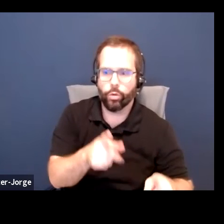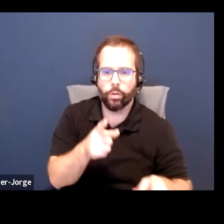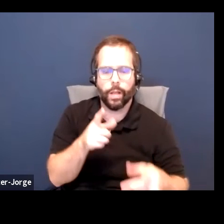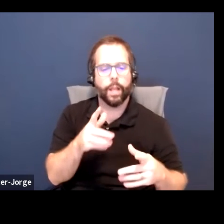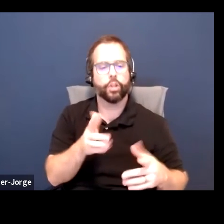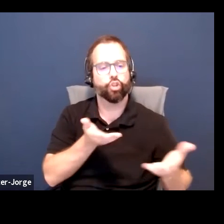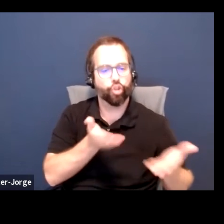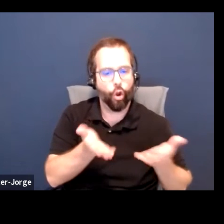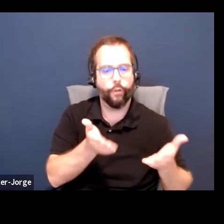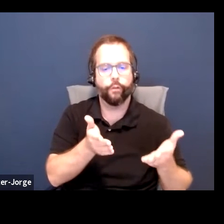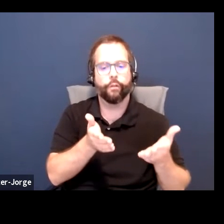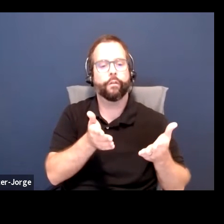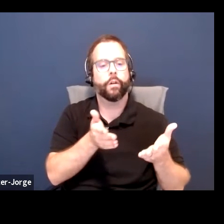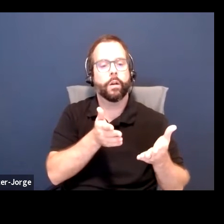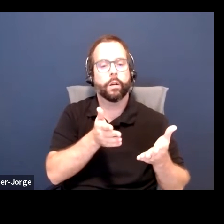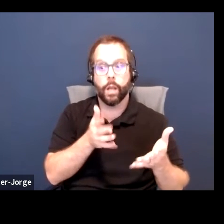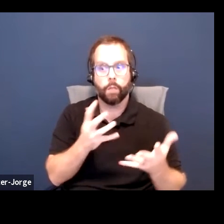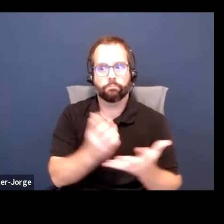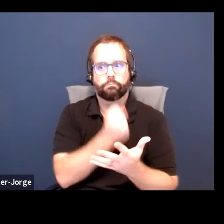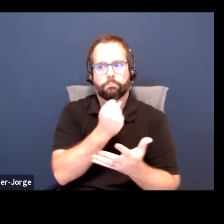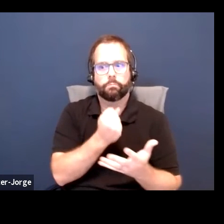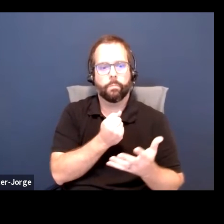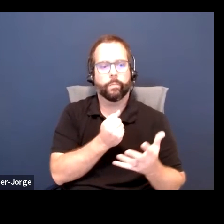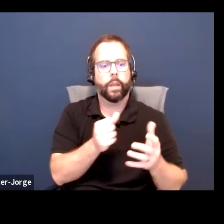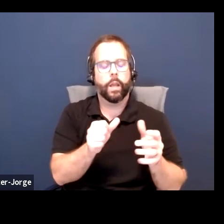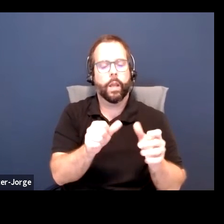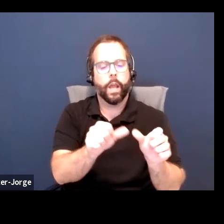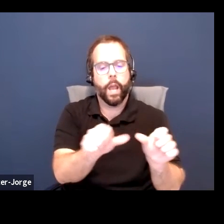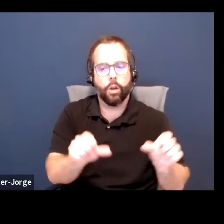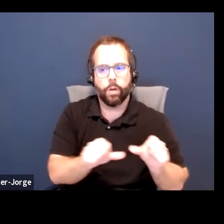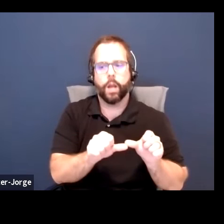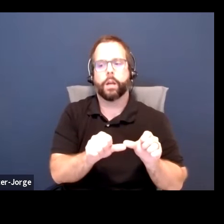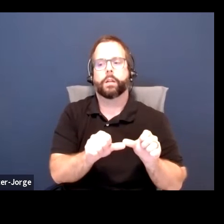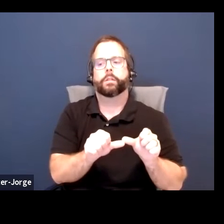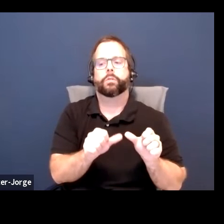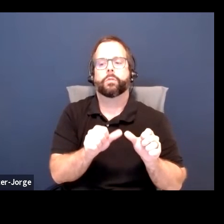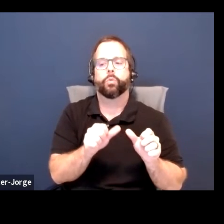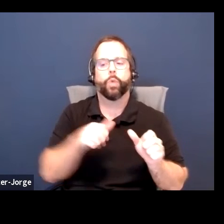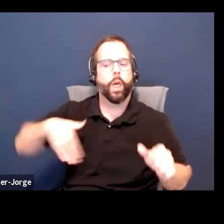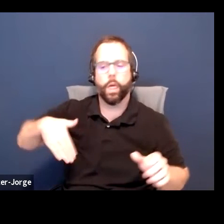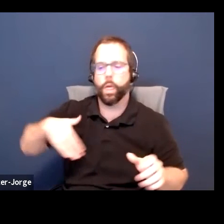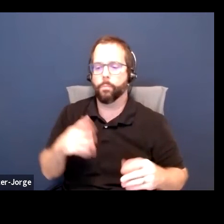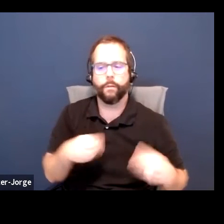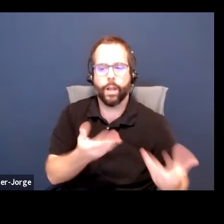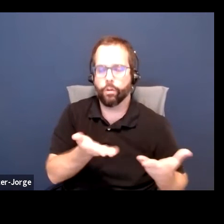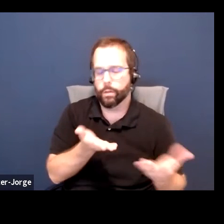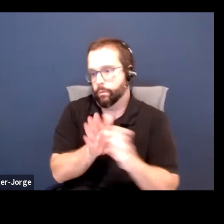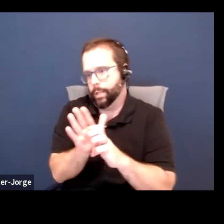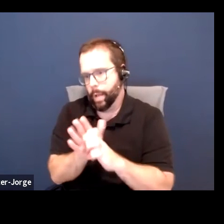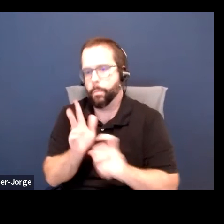in serving, such as people with head injuries. And it is,